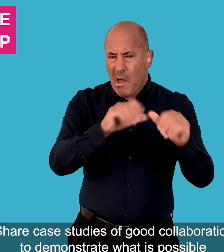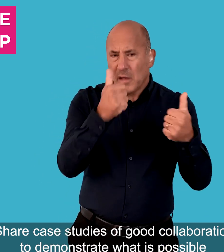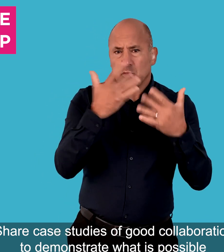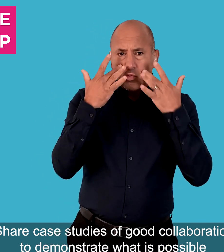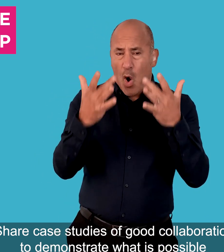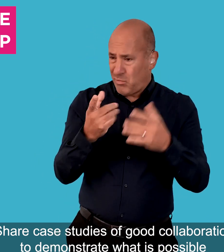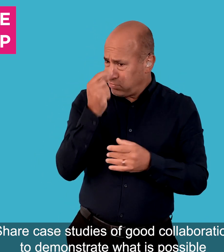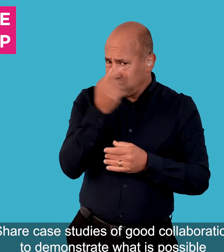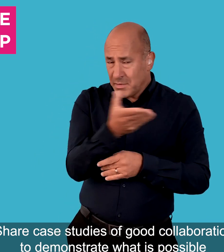possible.